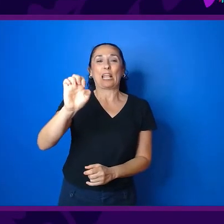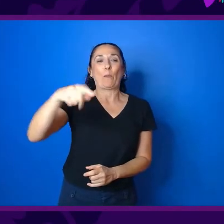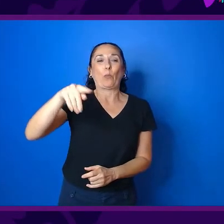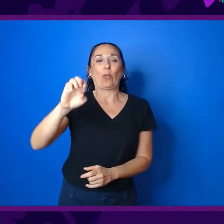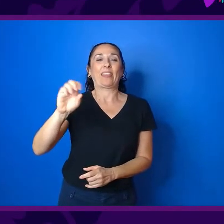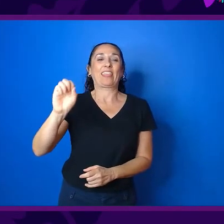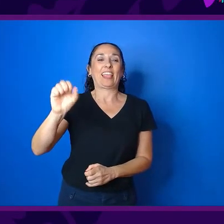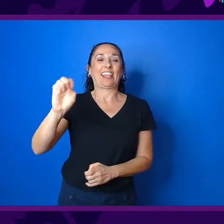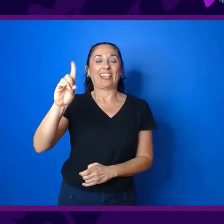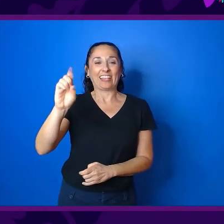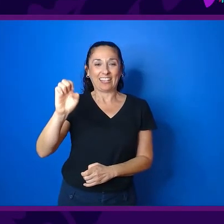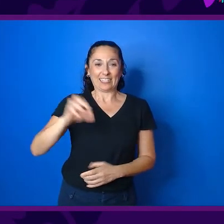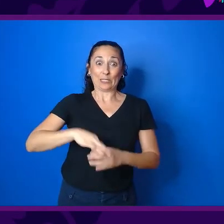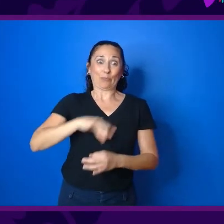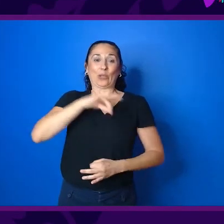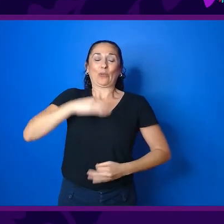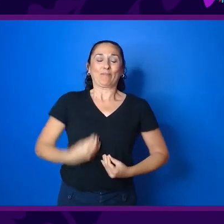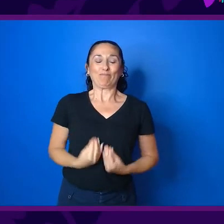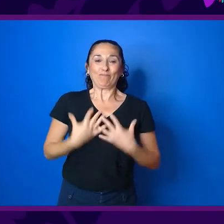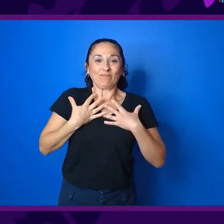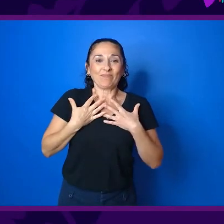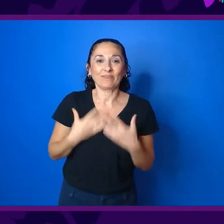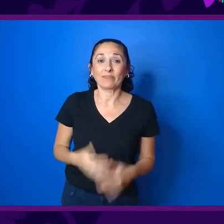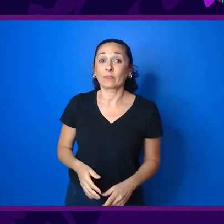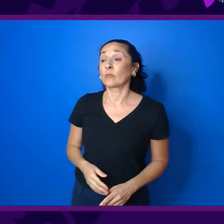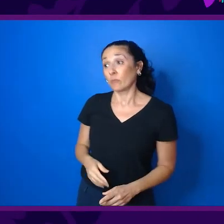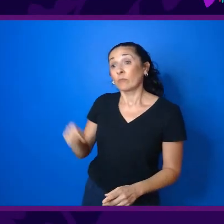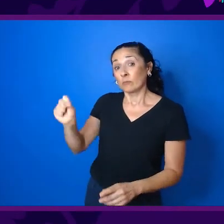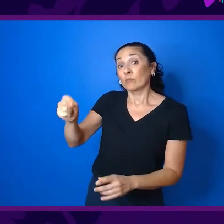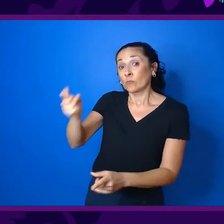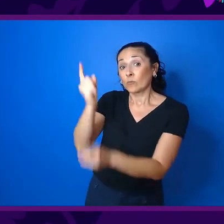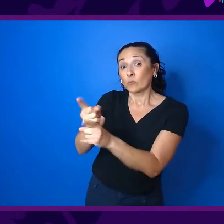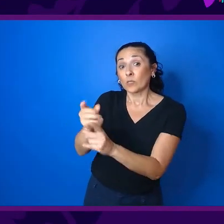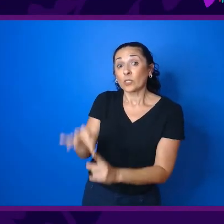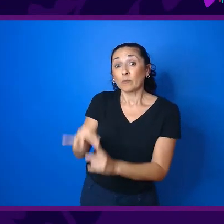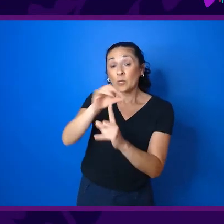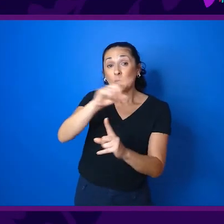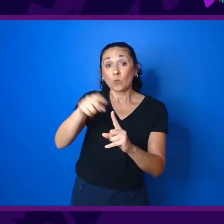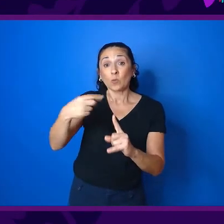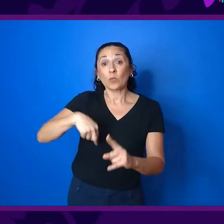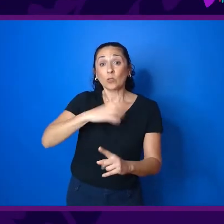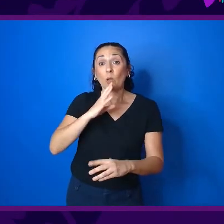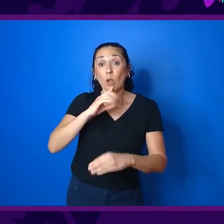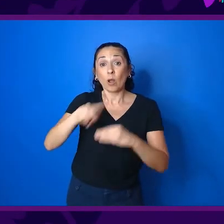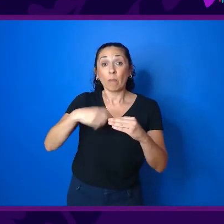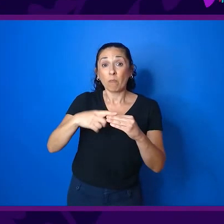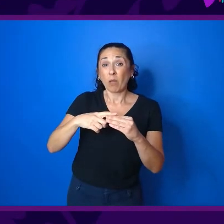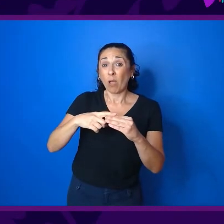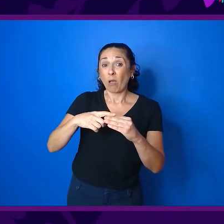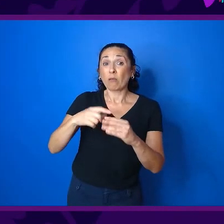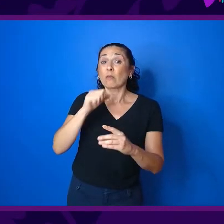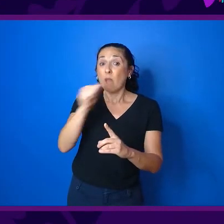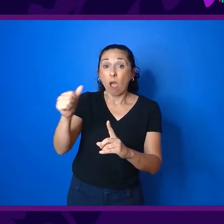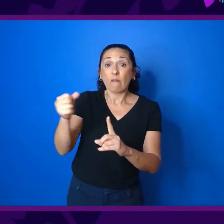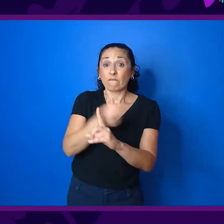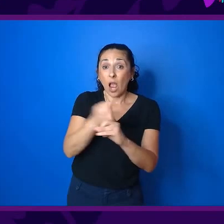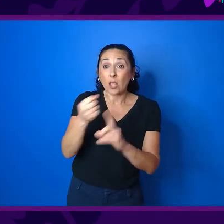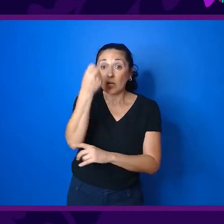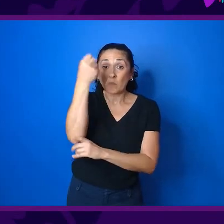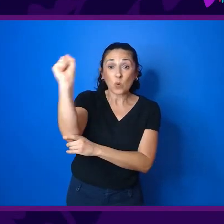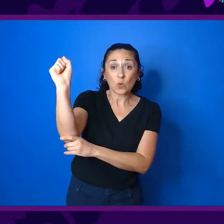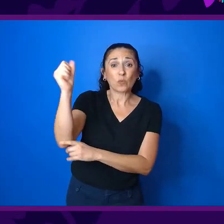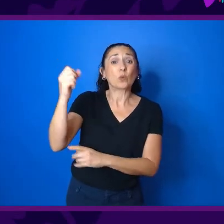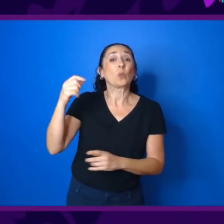Yes, it's badly needed, especially when we talk about, practicing and the nonviolent movement, which is what we really need right